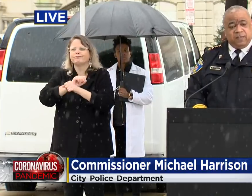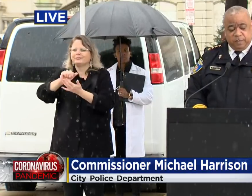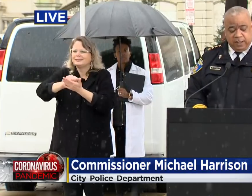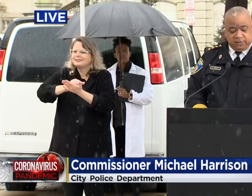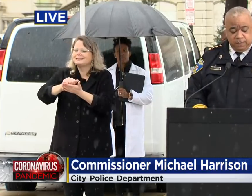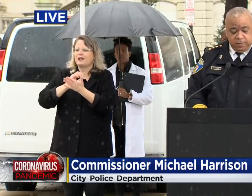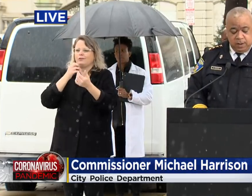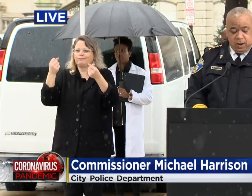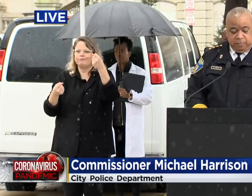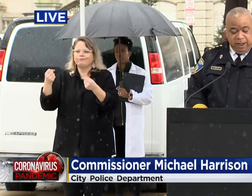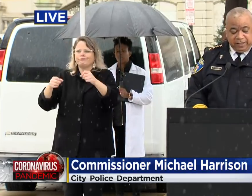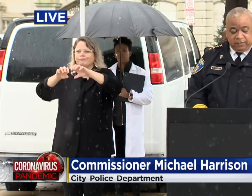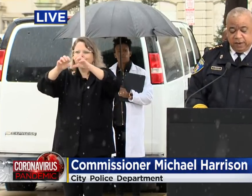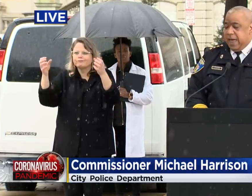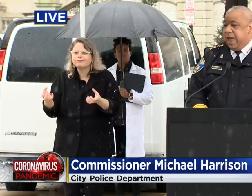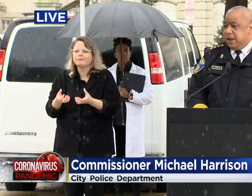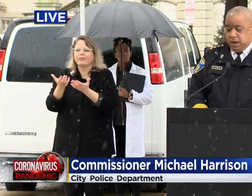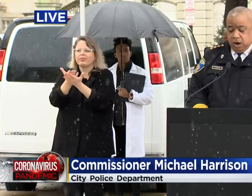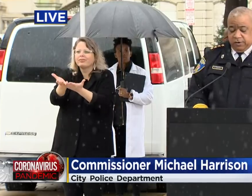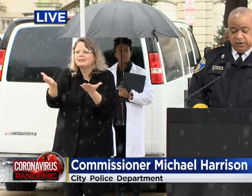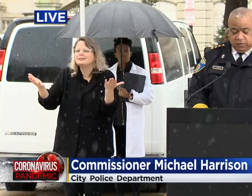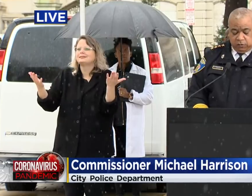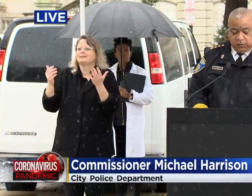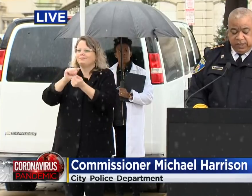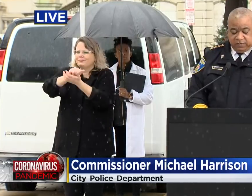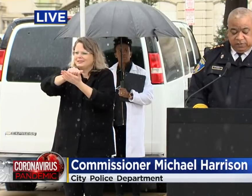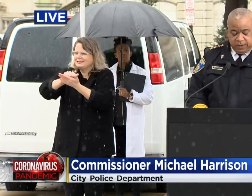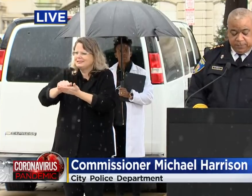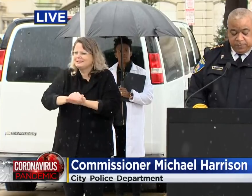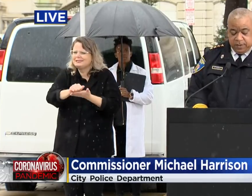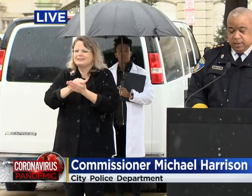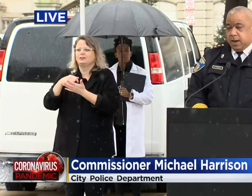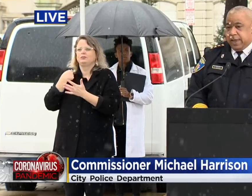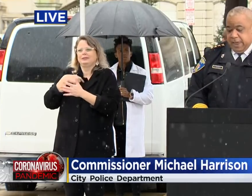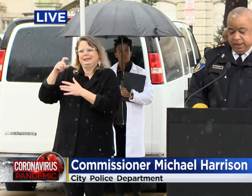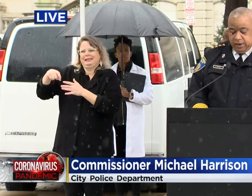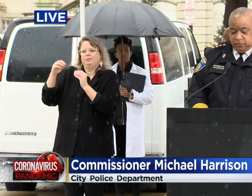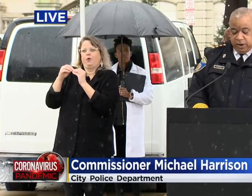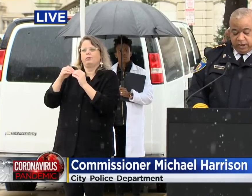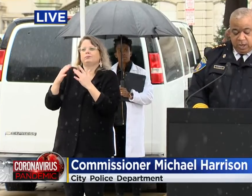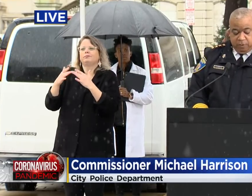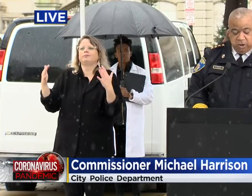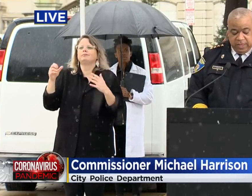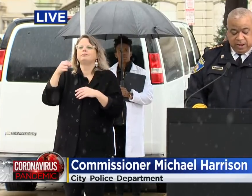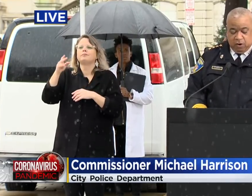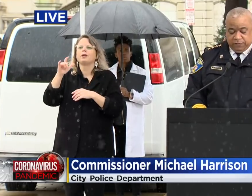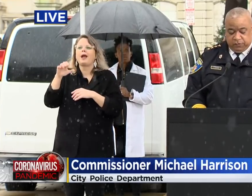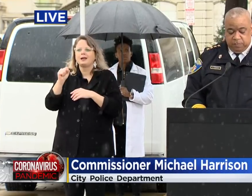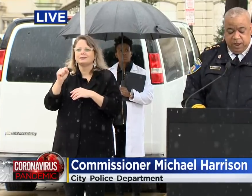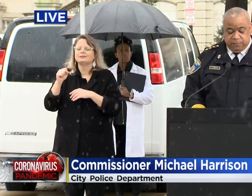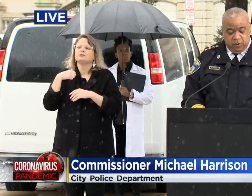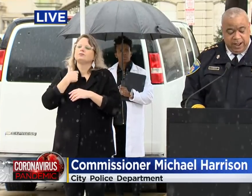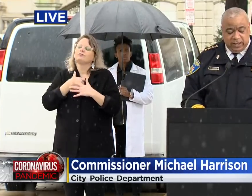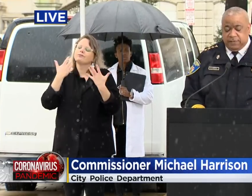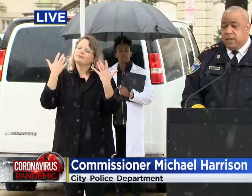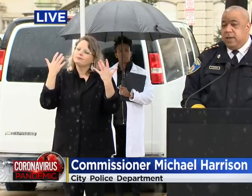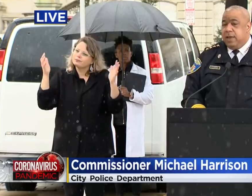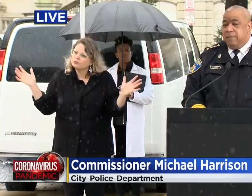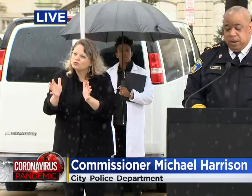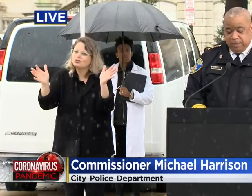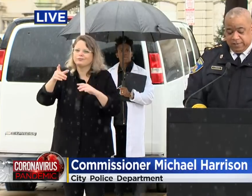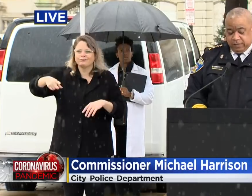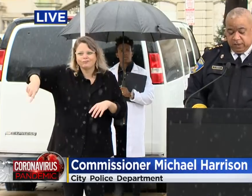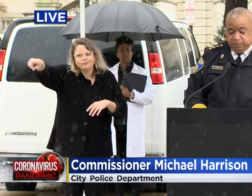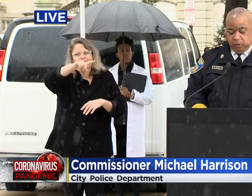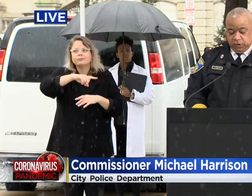crime hotspots, practicing and encouraging social distancing. Again, it is critically important that our officers are being proactive